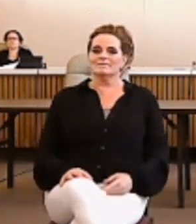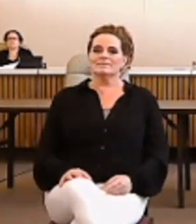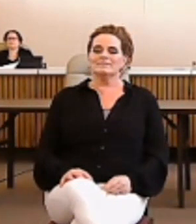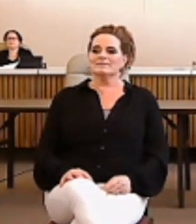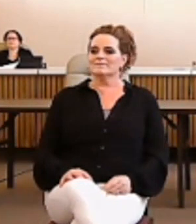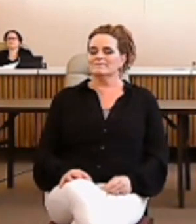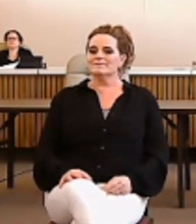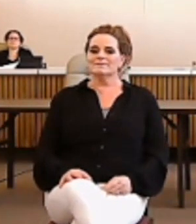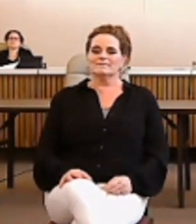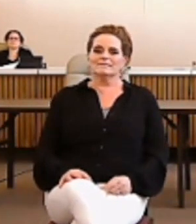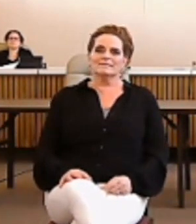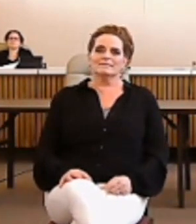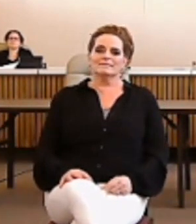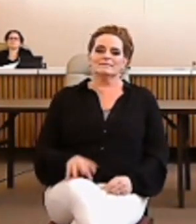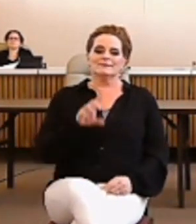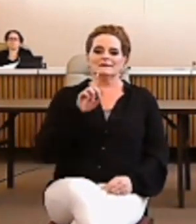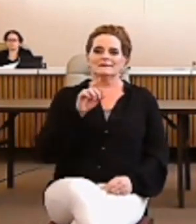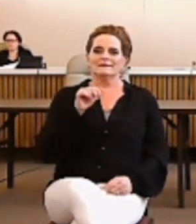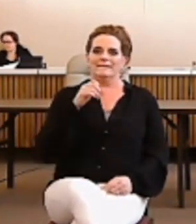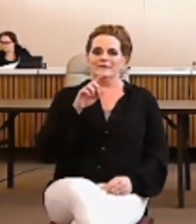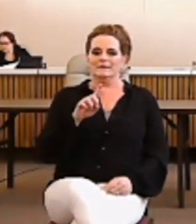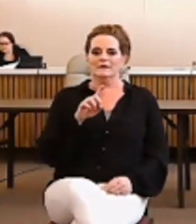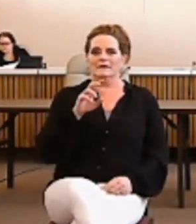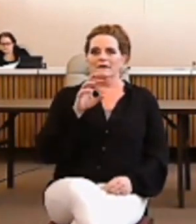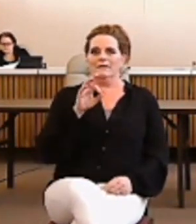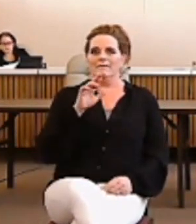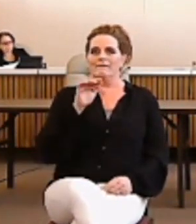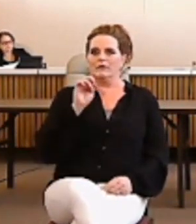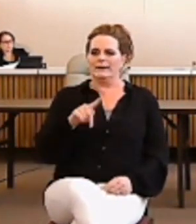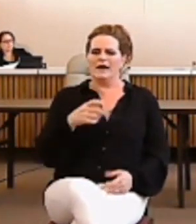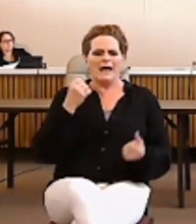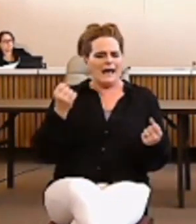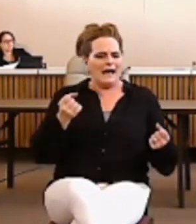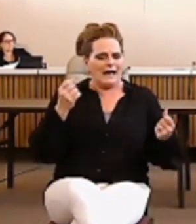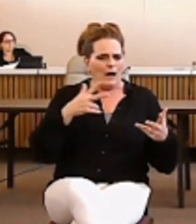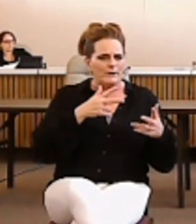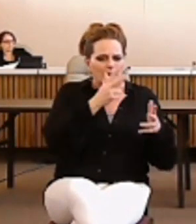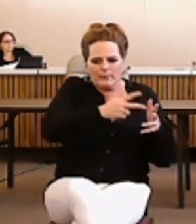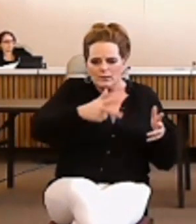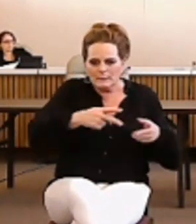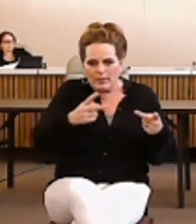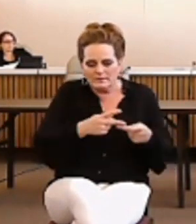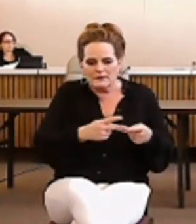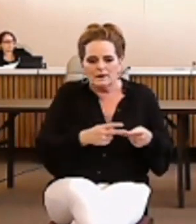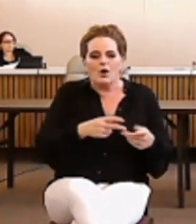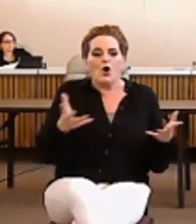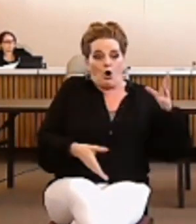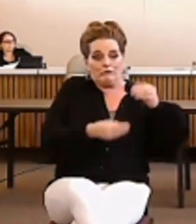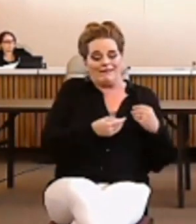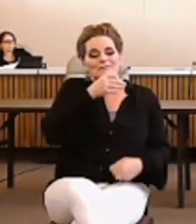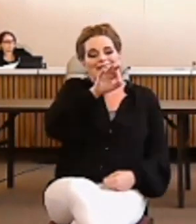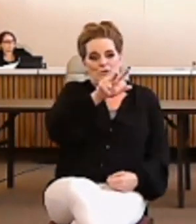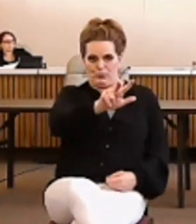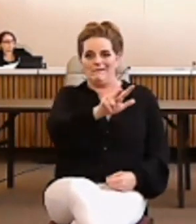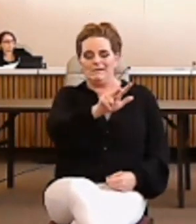hand. David Frank, I missed how many total parking spots, please? There's 93 spots currently shown